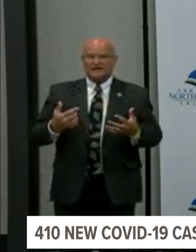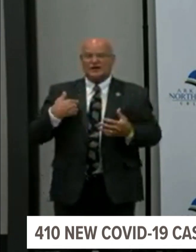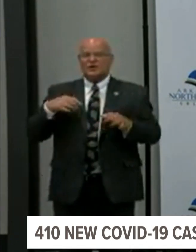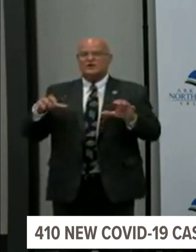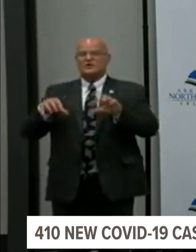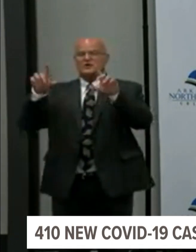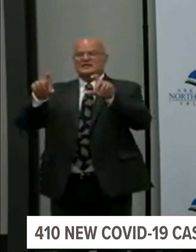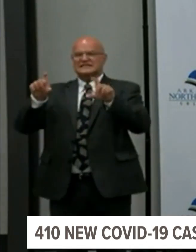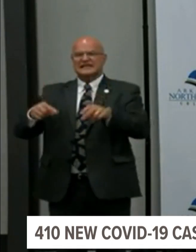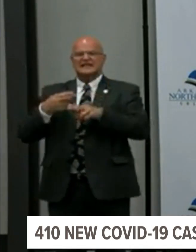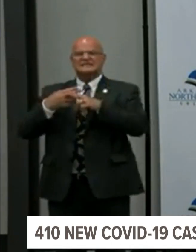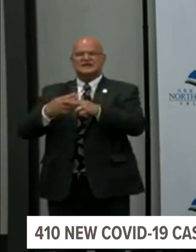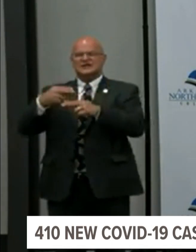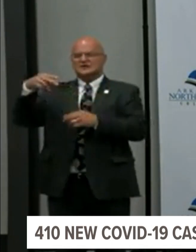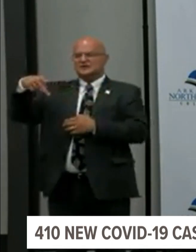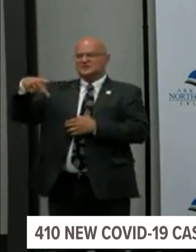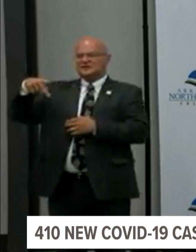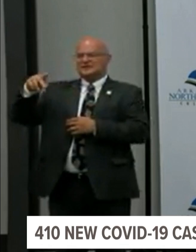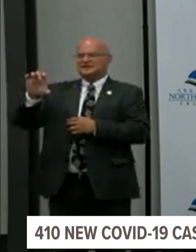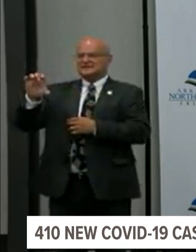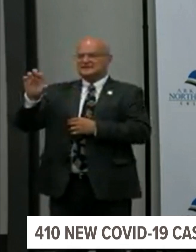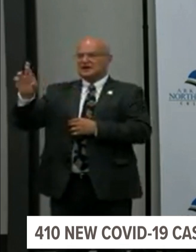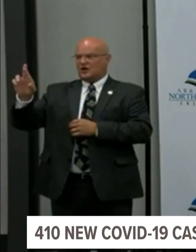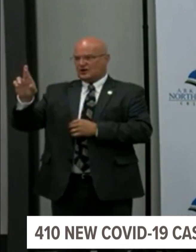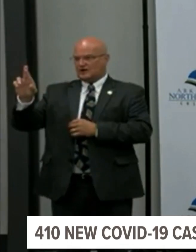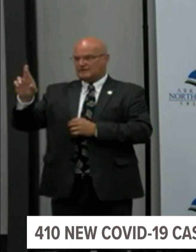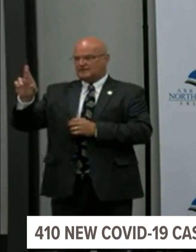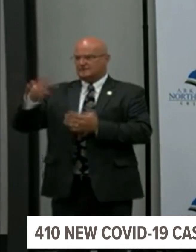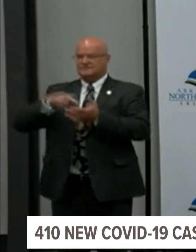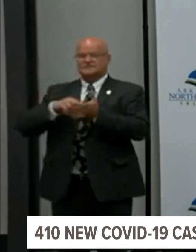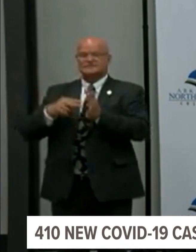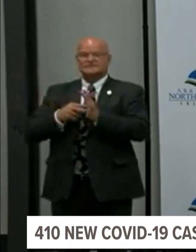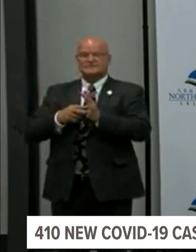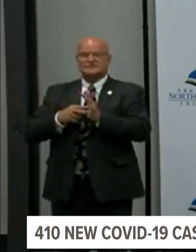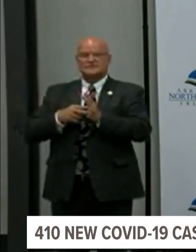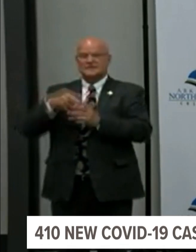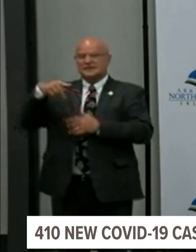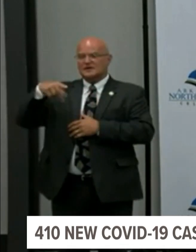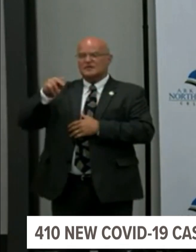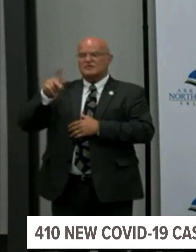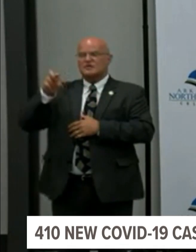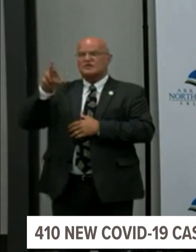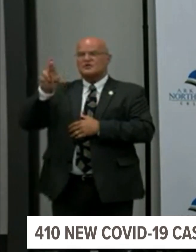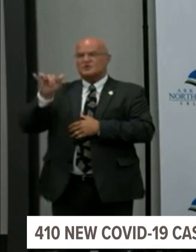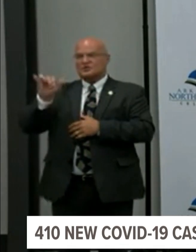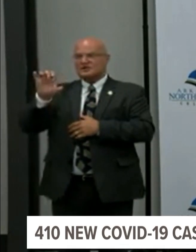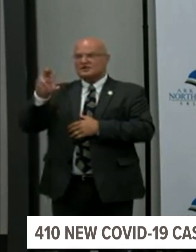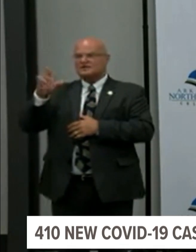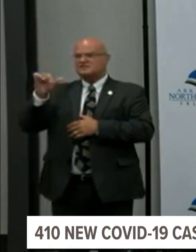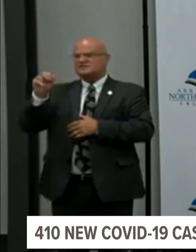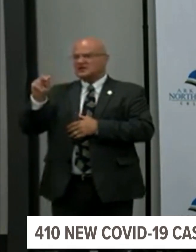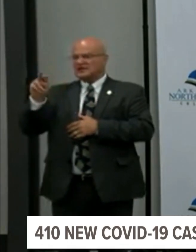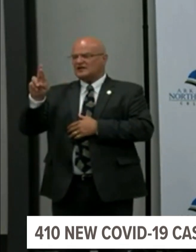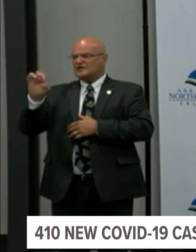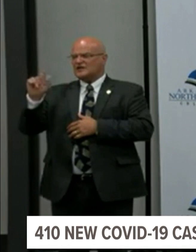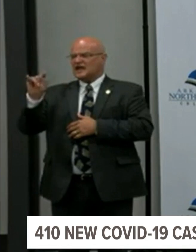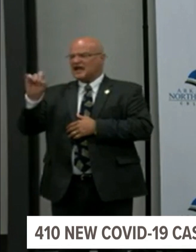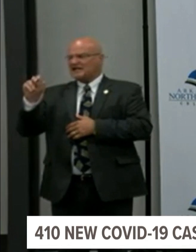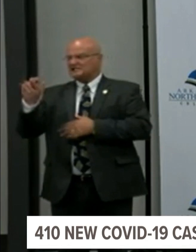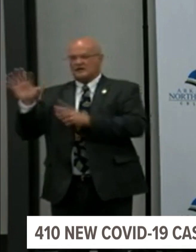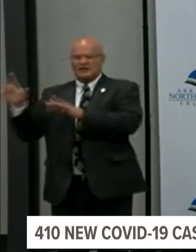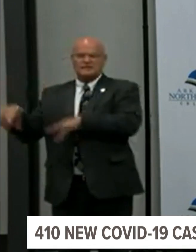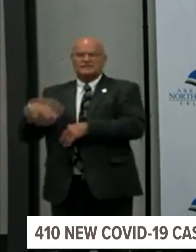a test called a PCR test. That stands for polymerase chain reaction, so it's easier just to